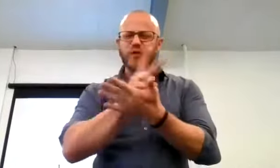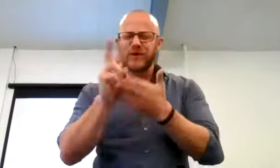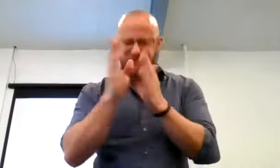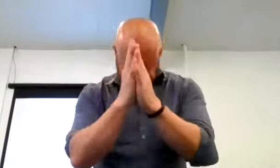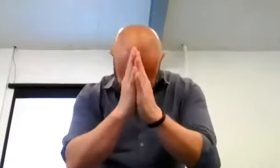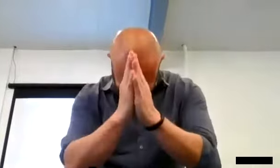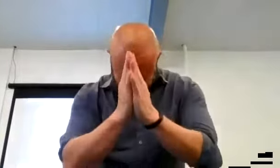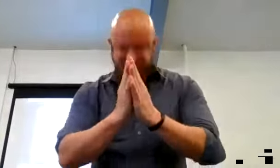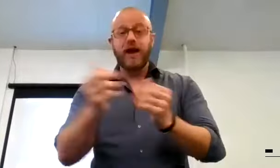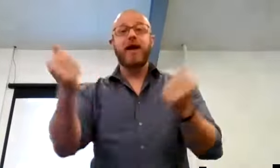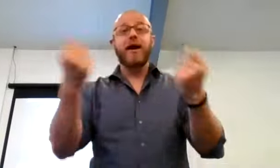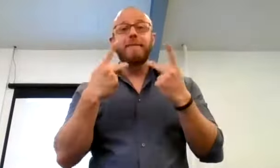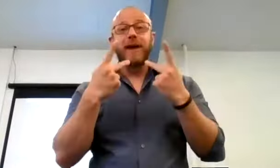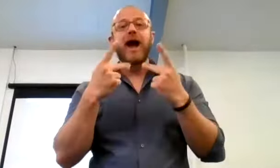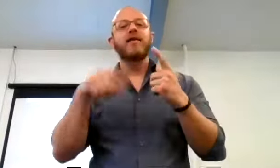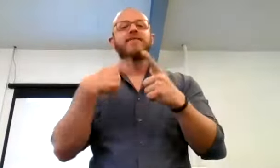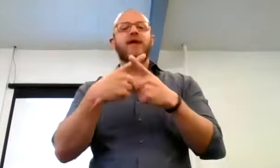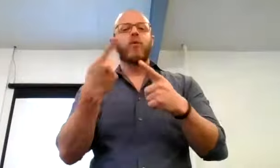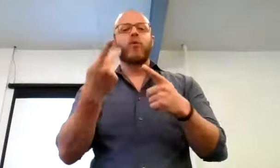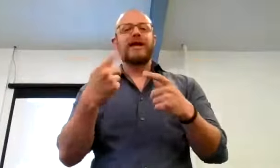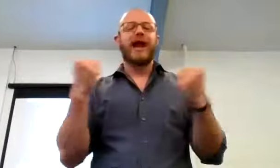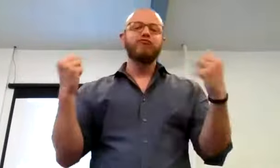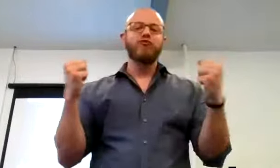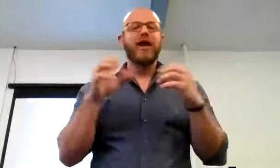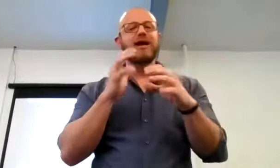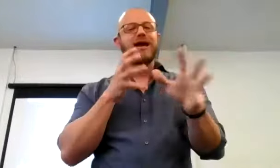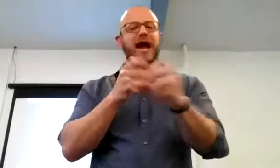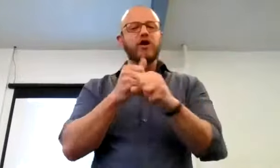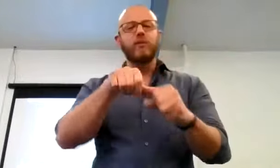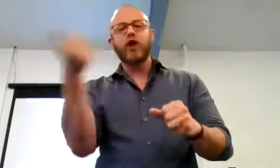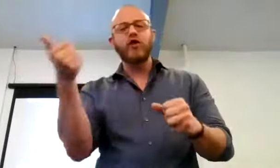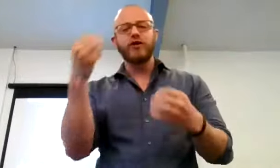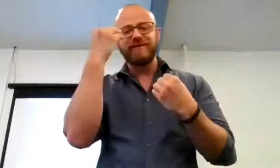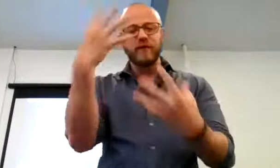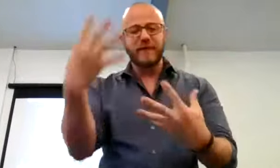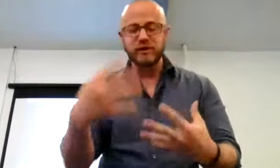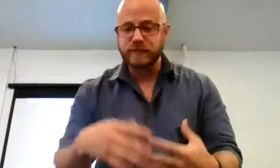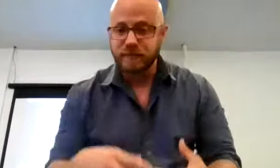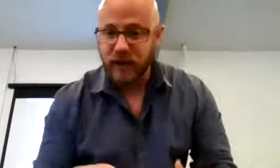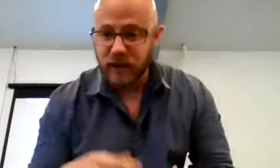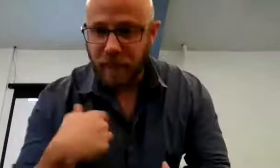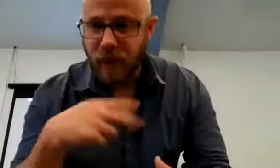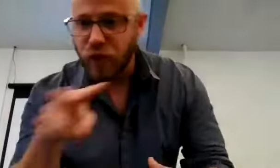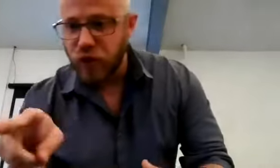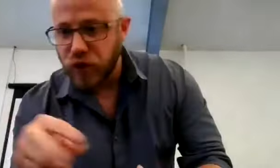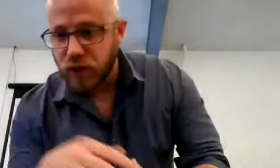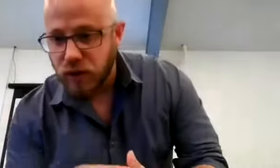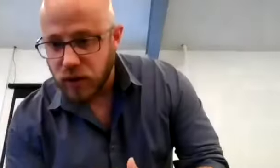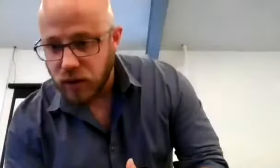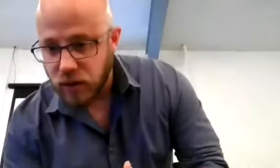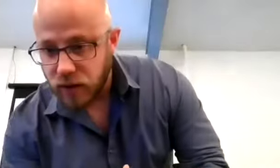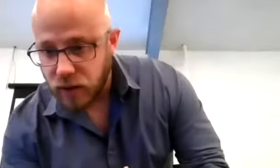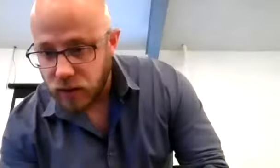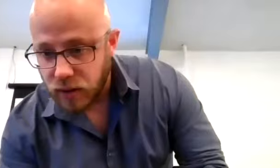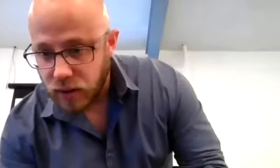So please, please, please, please practice. So when you come back, we can go ahead and go forth with something else. Let me see, someone just made a